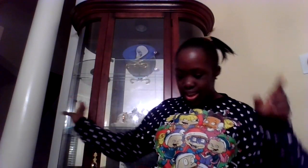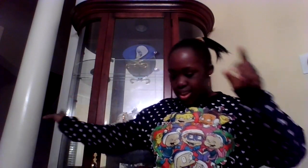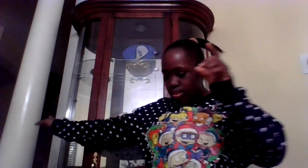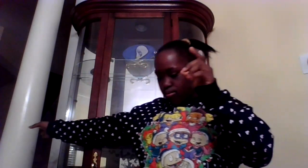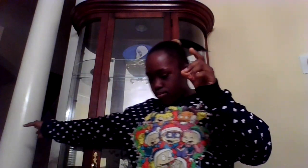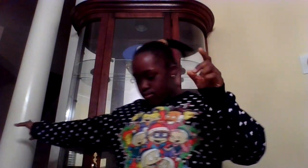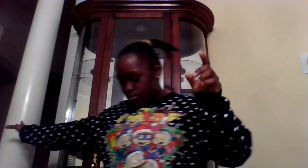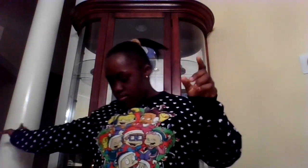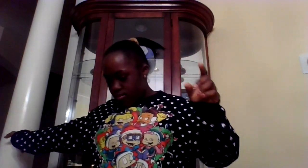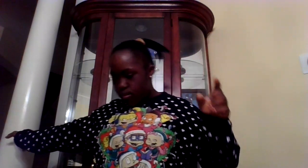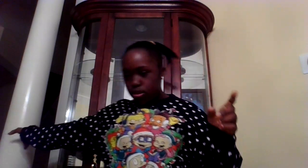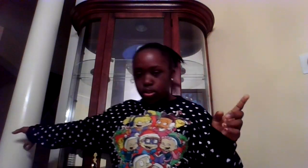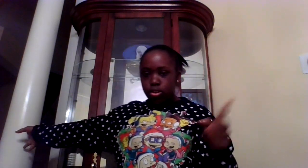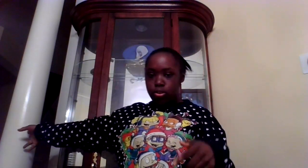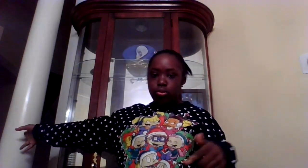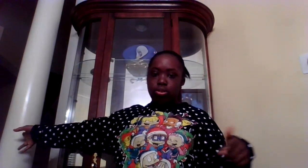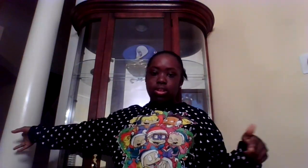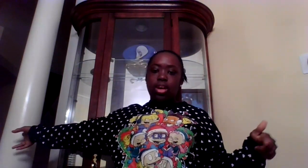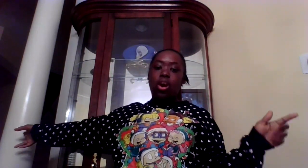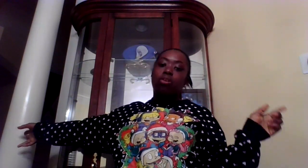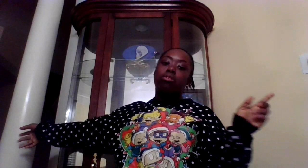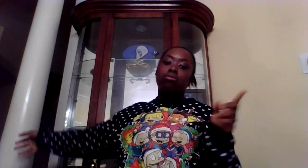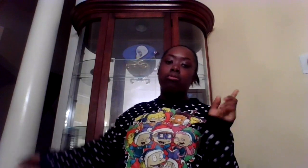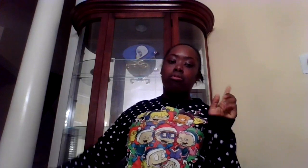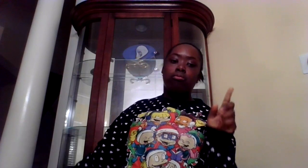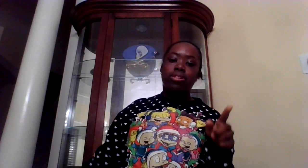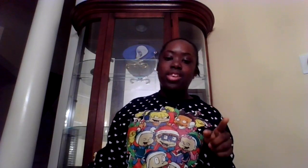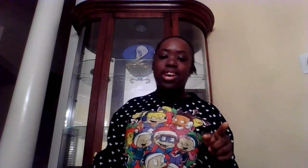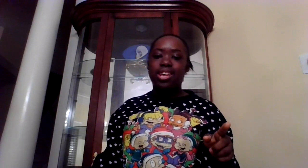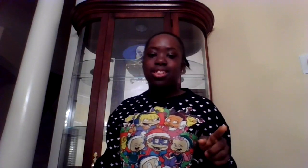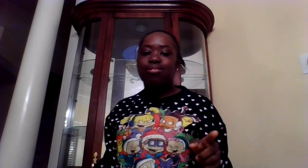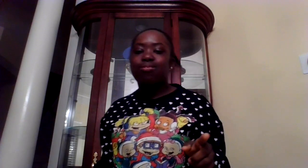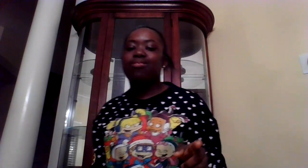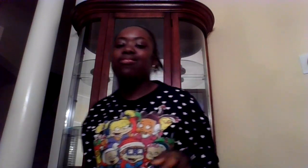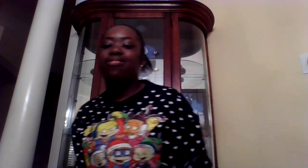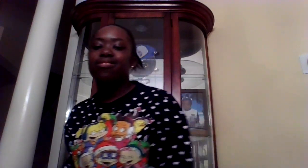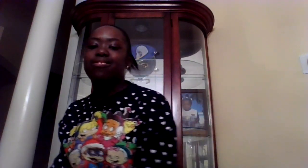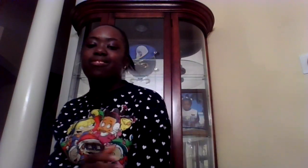and shoes, Adidas.